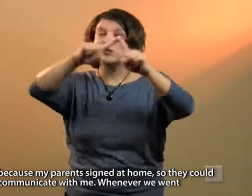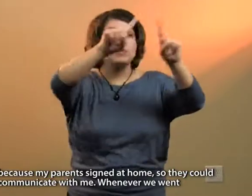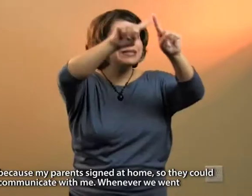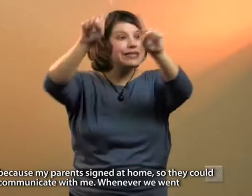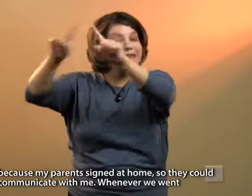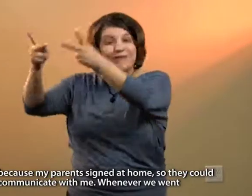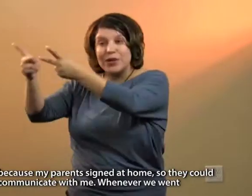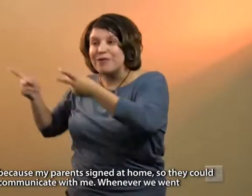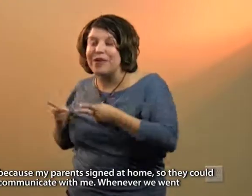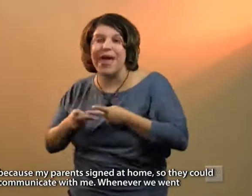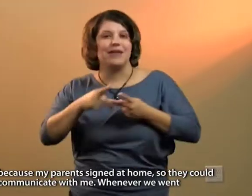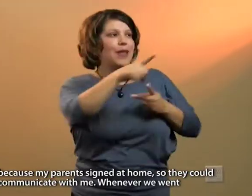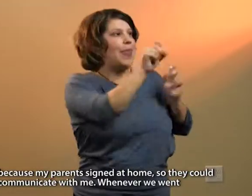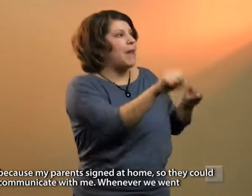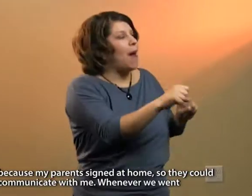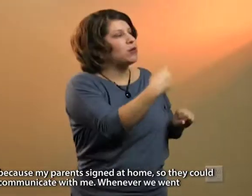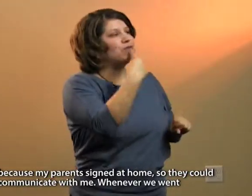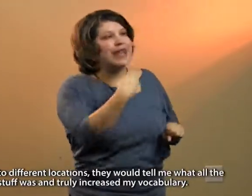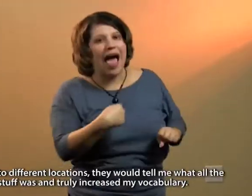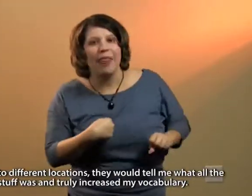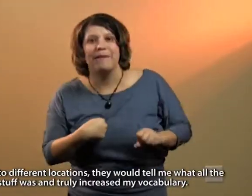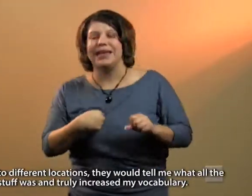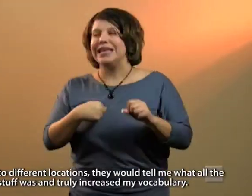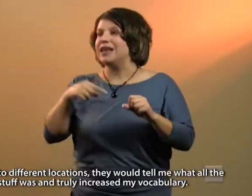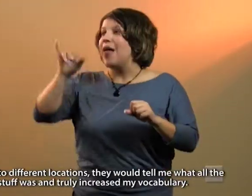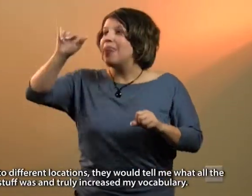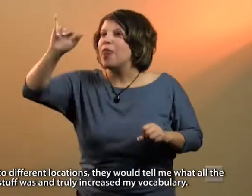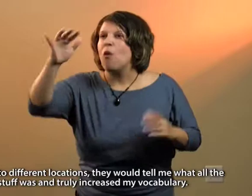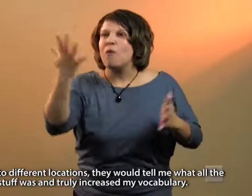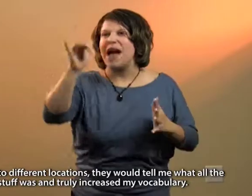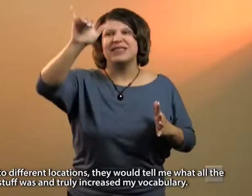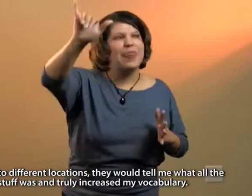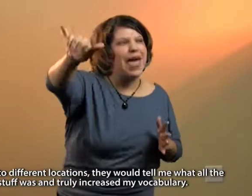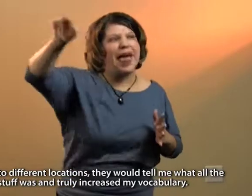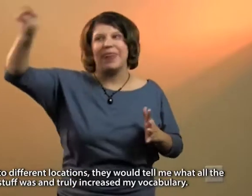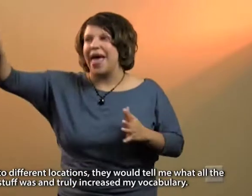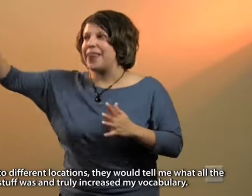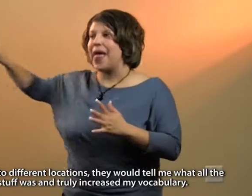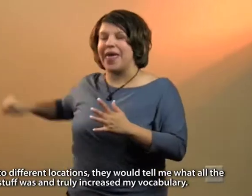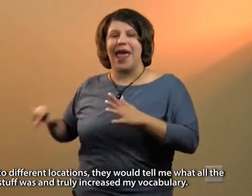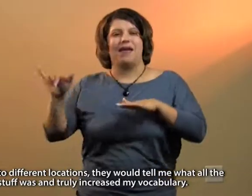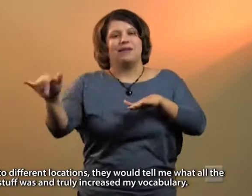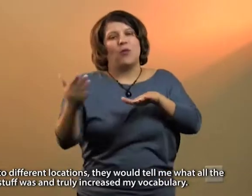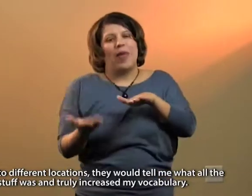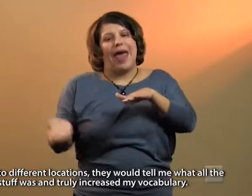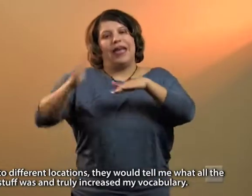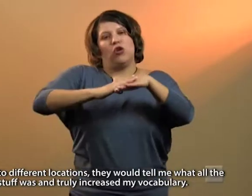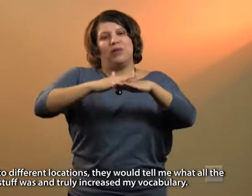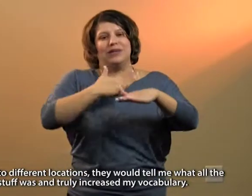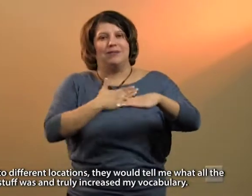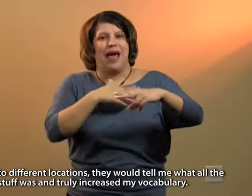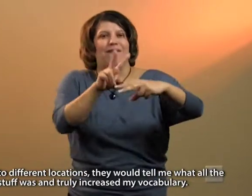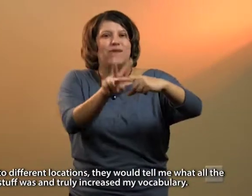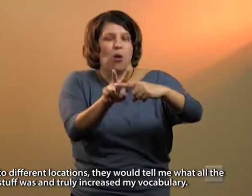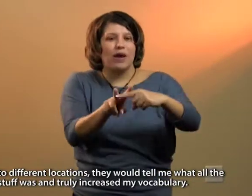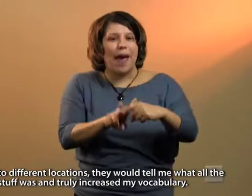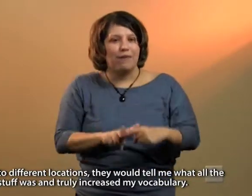So they could communicate with me So whenever we went to different locations They would tell me what all the stuff was And truly